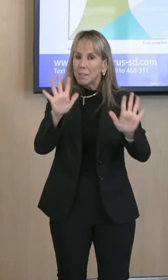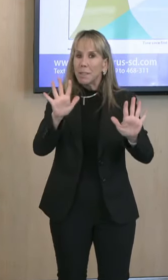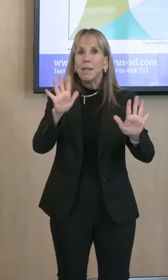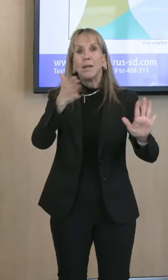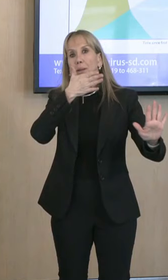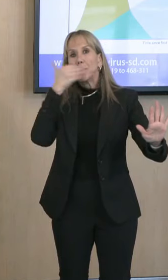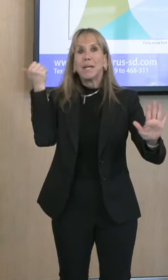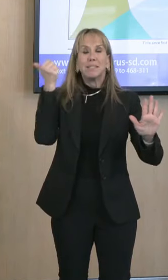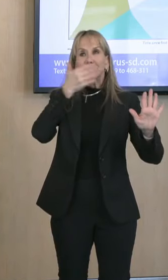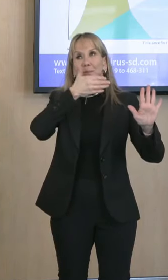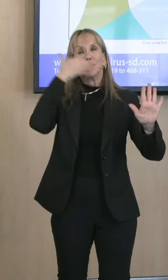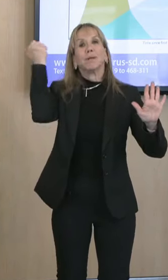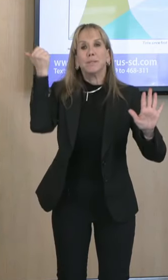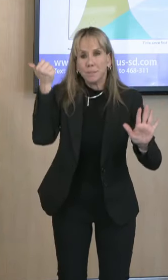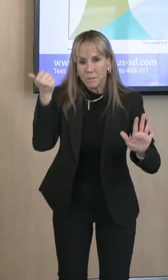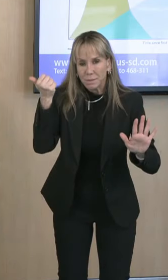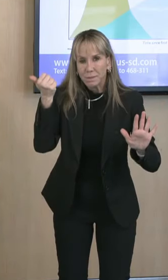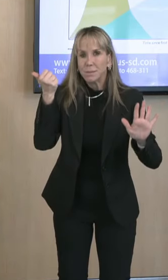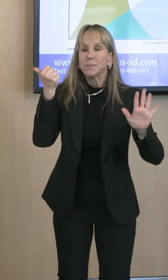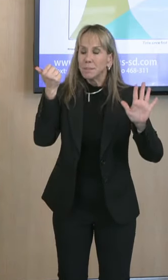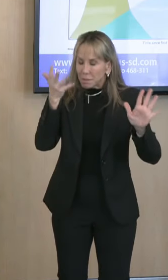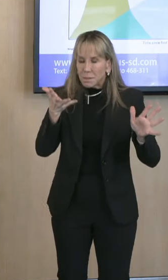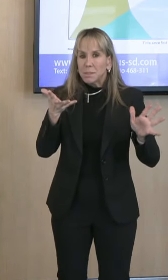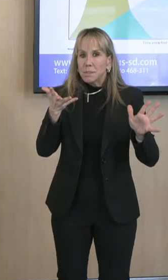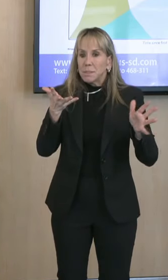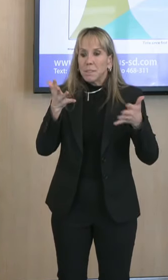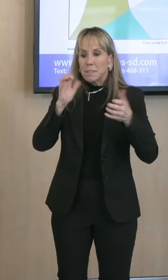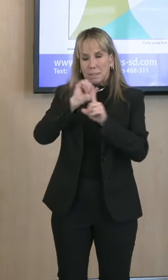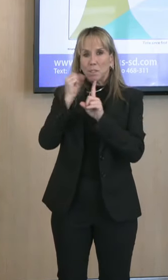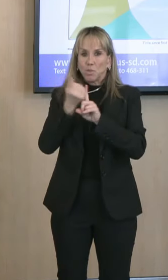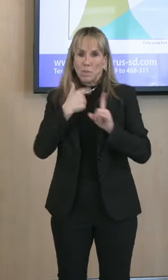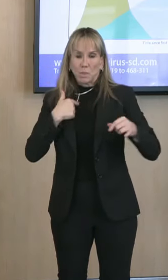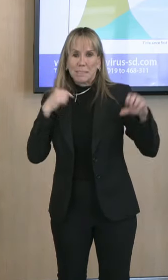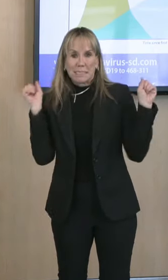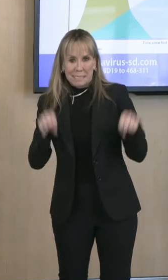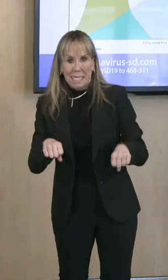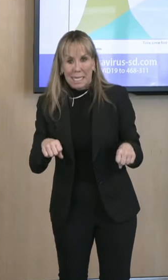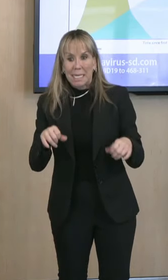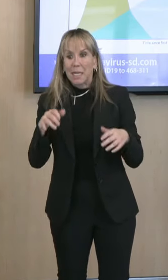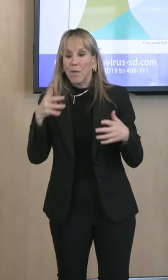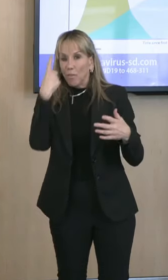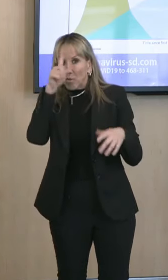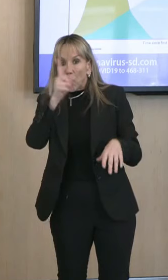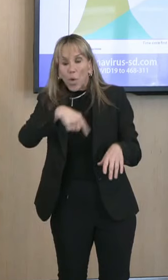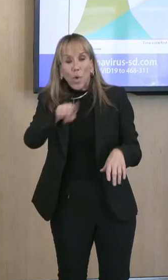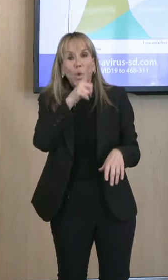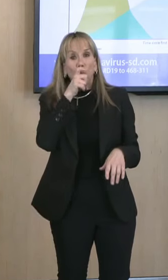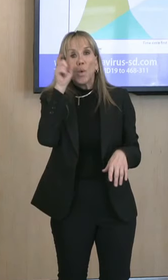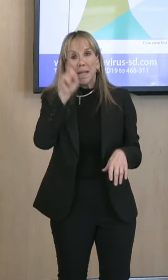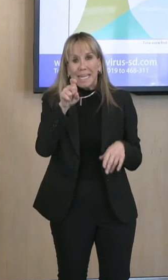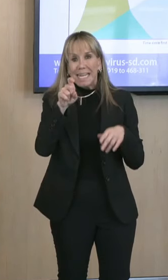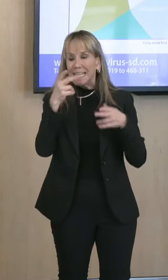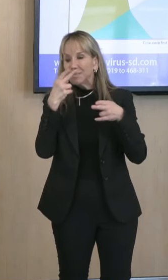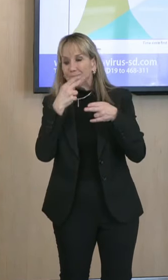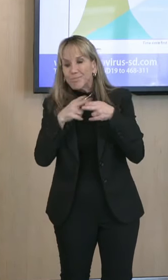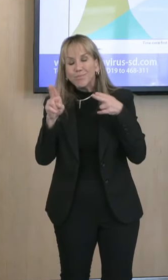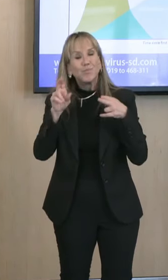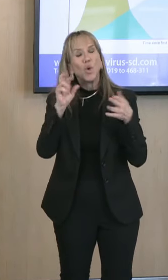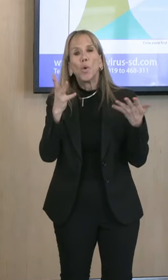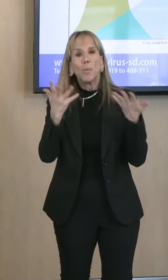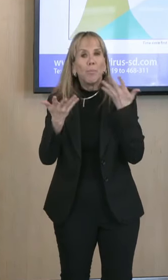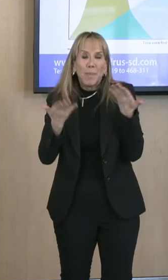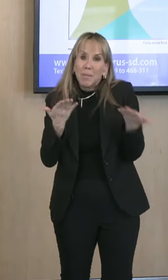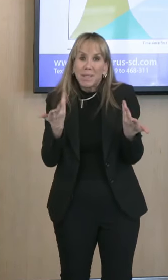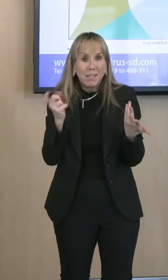positively as likely as we can that those who need acute, perhaps